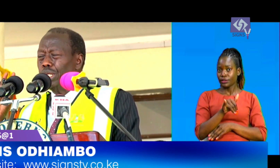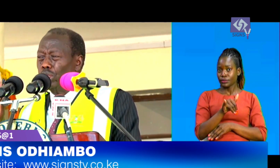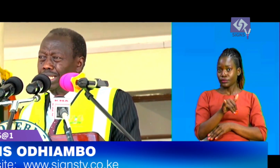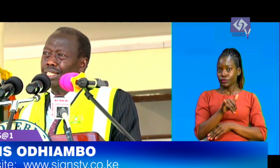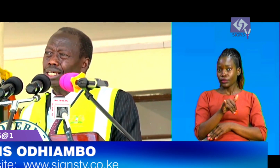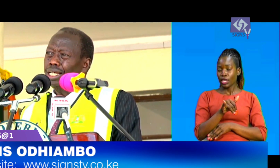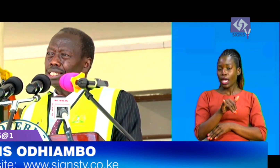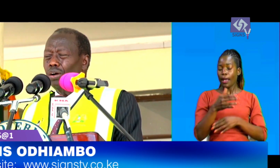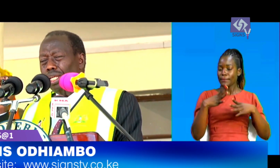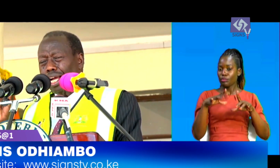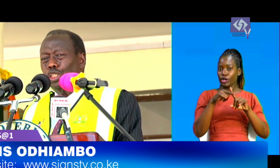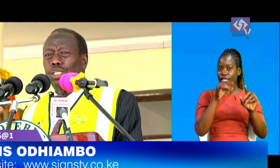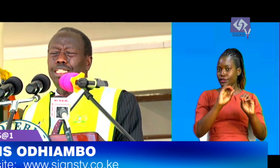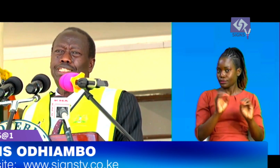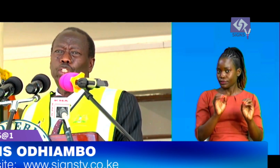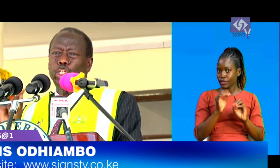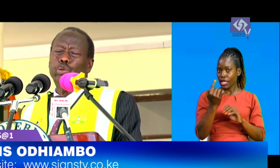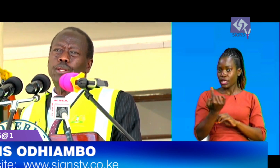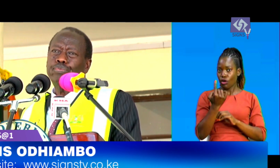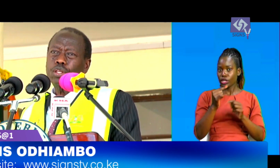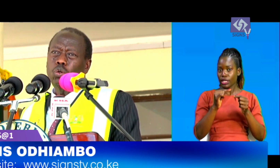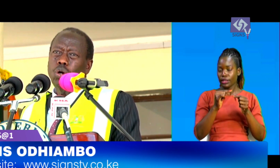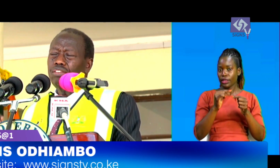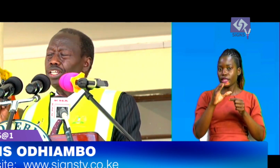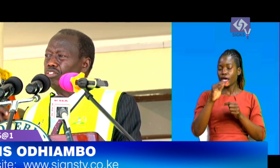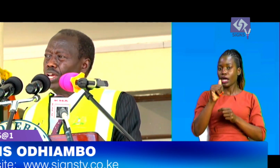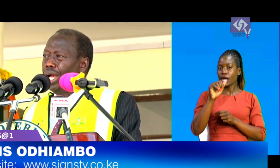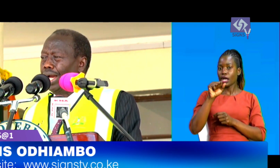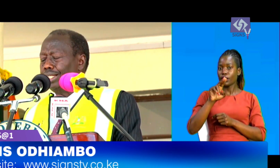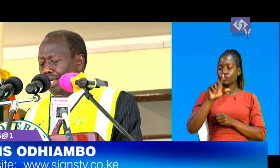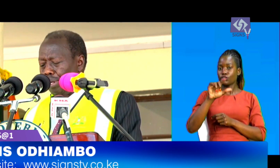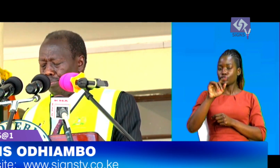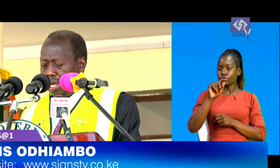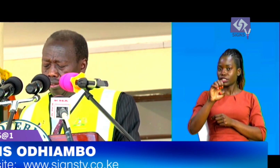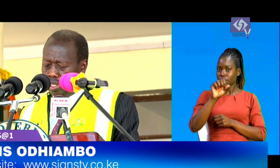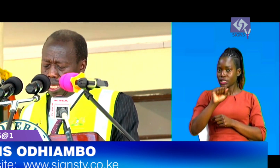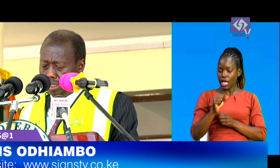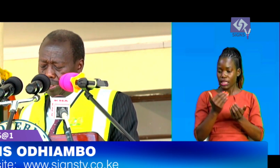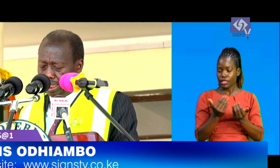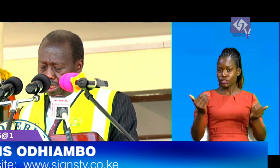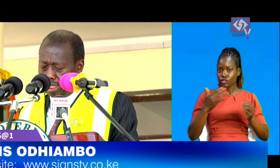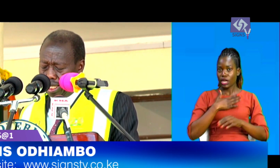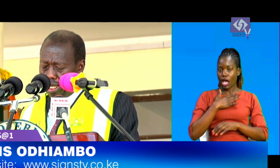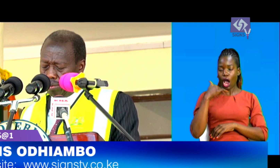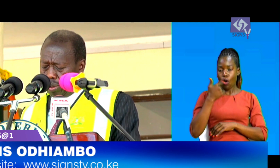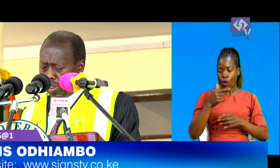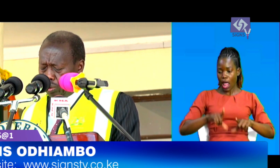was killed. The only casualty is our children who are living in fear, and yet they are preparing for their examinations. We want to